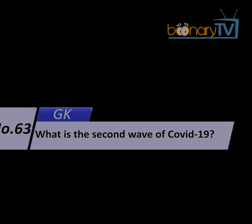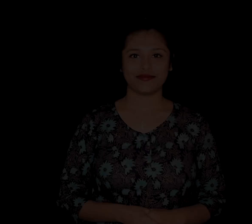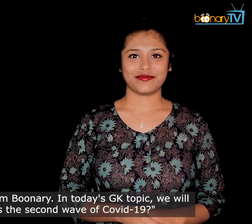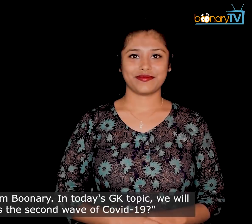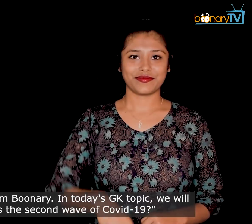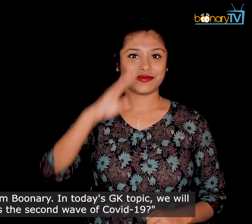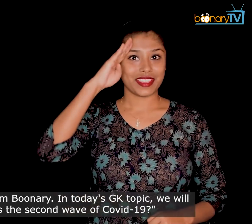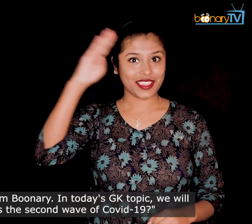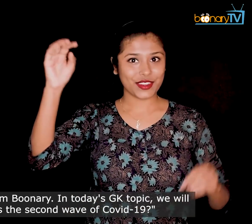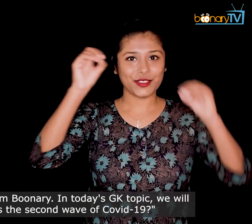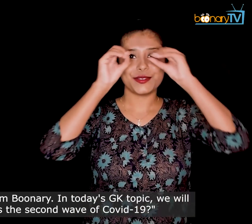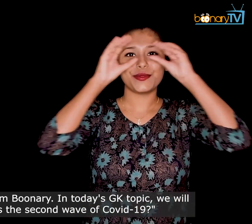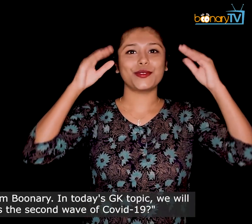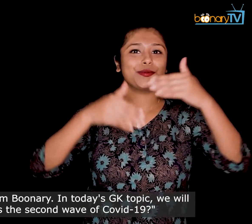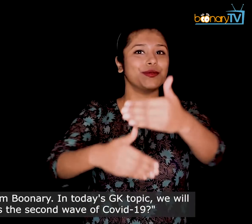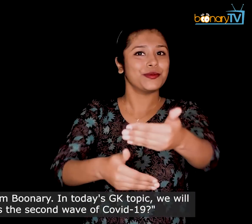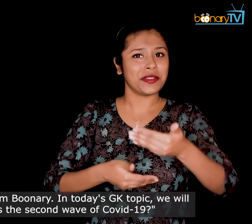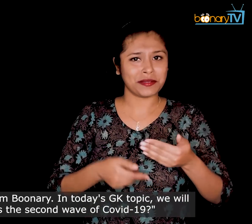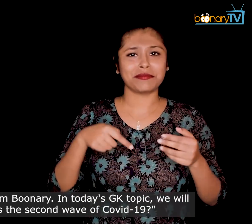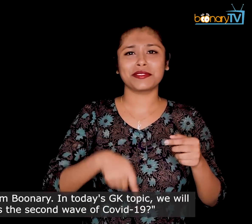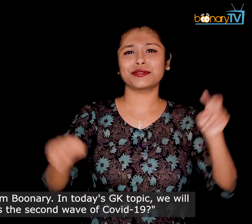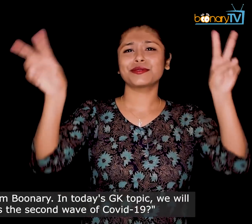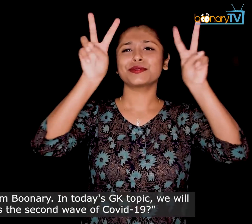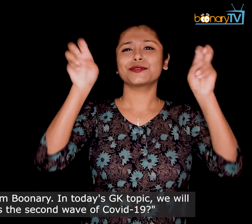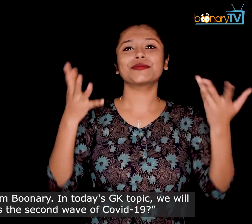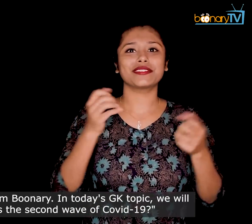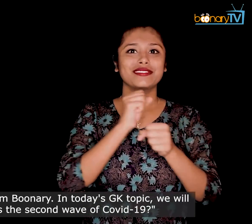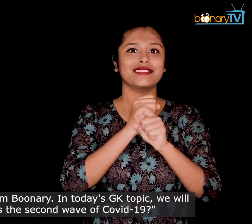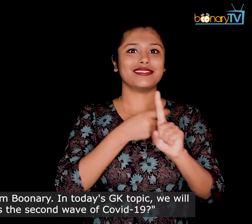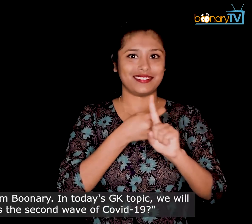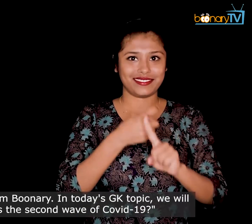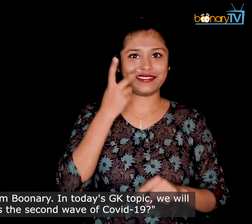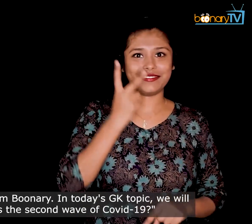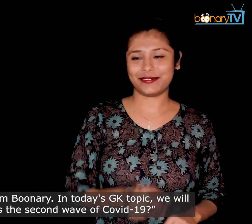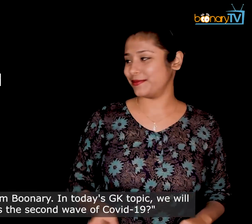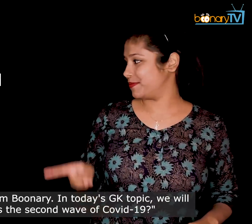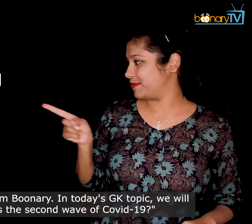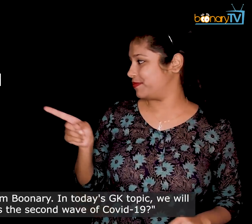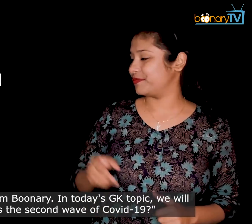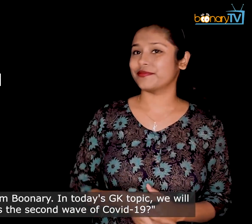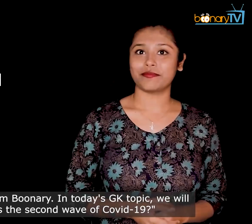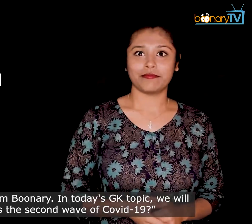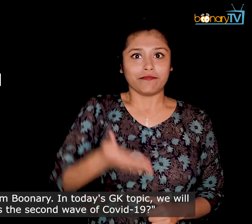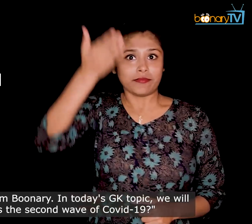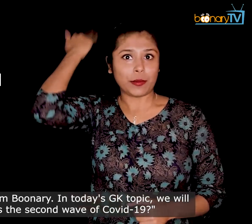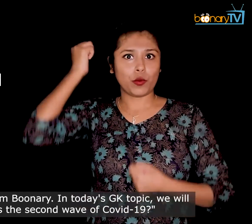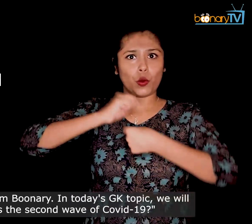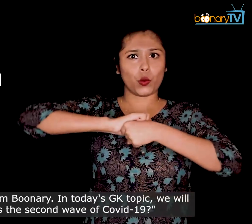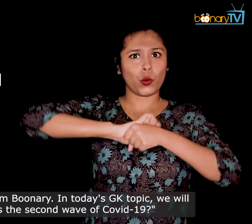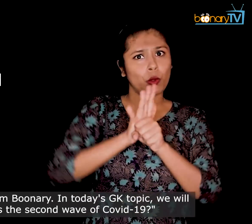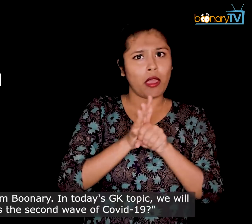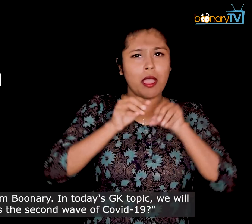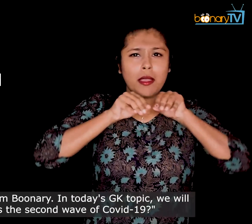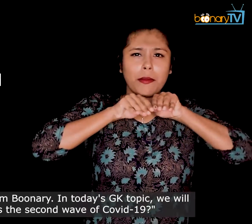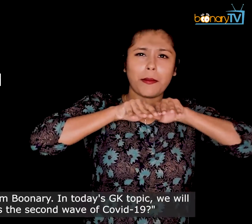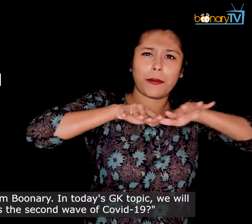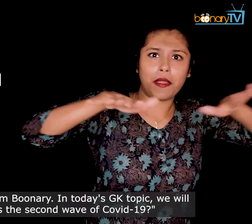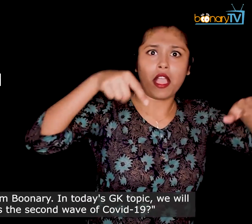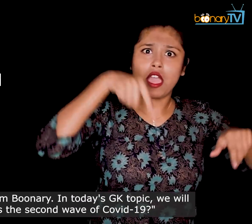hello greetings from boonari in today's gk topic we will see what is the second